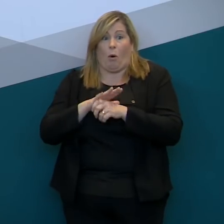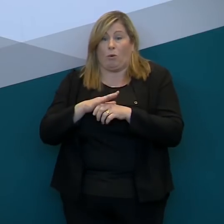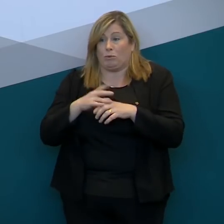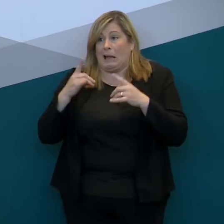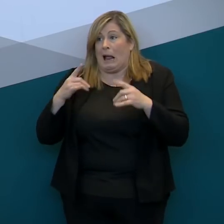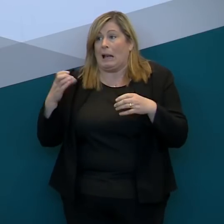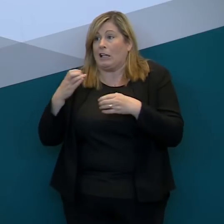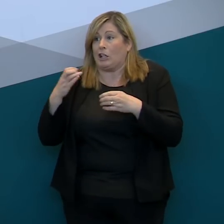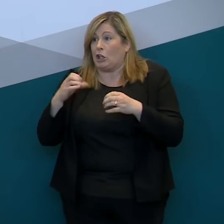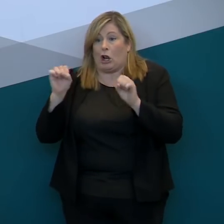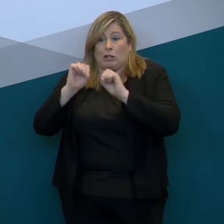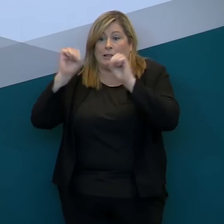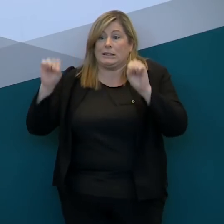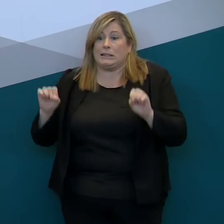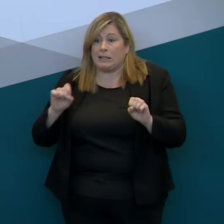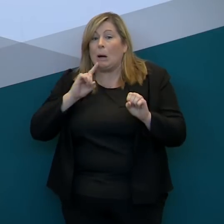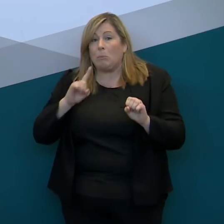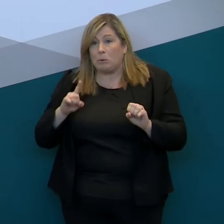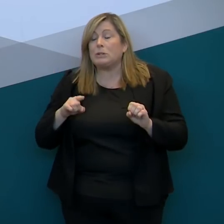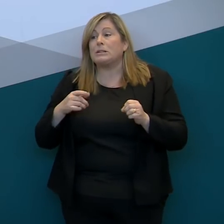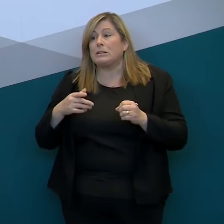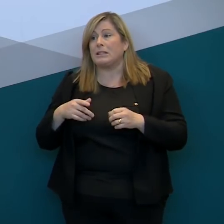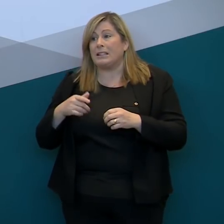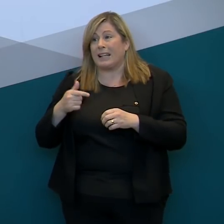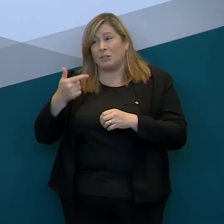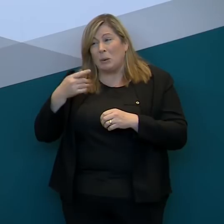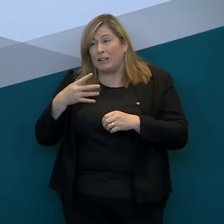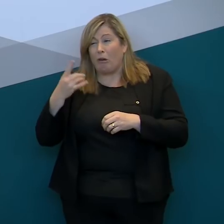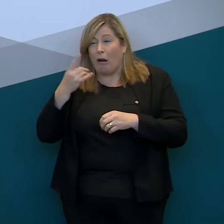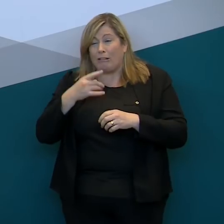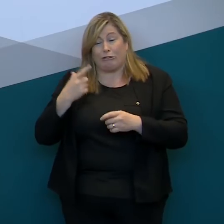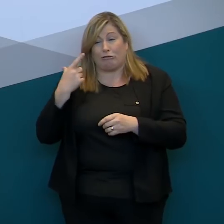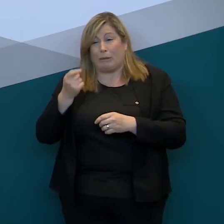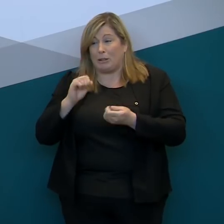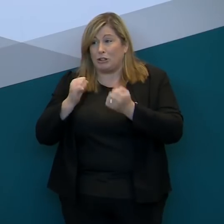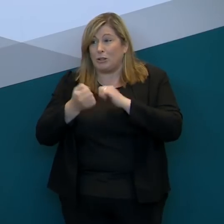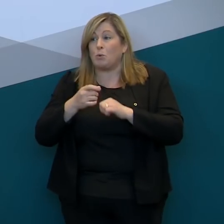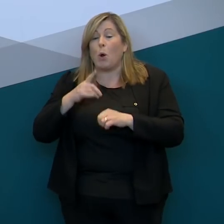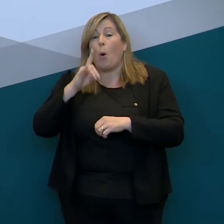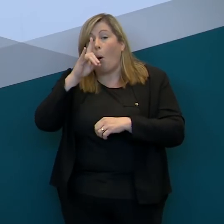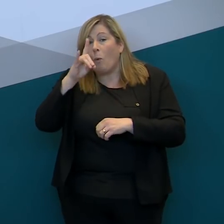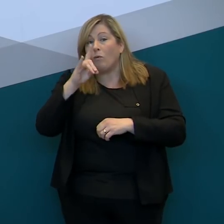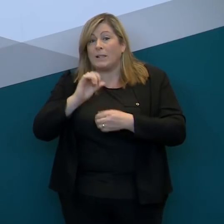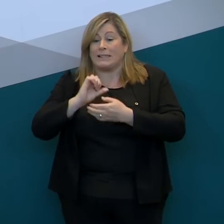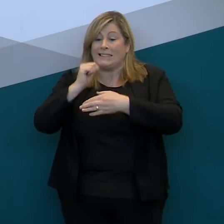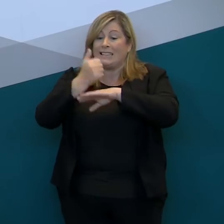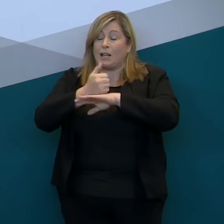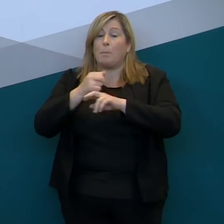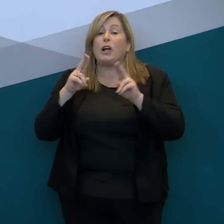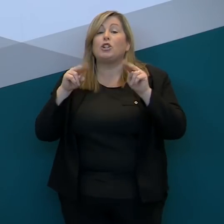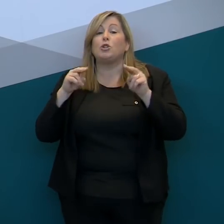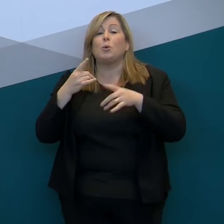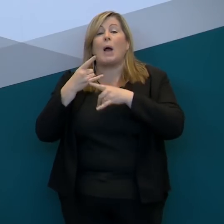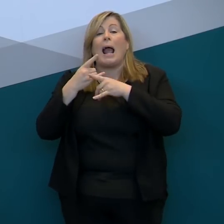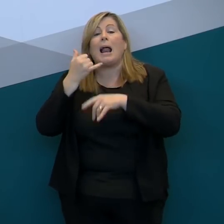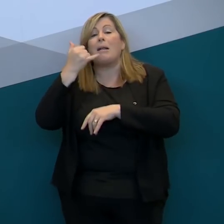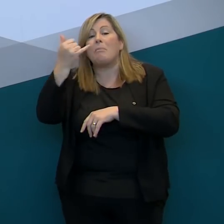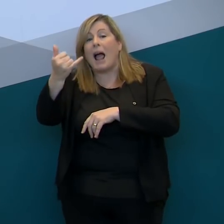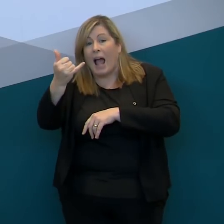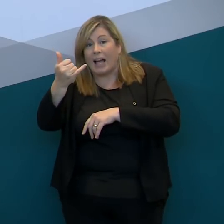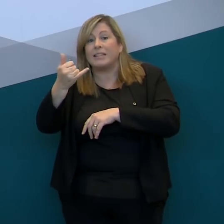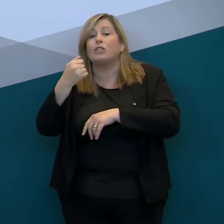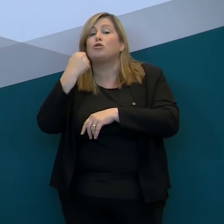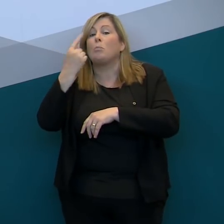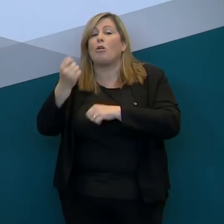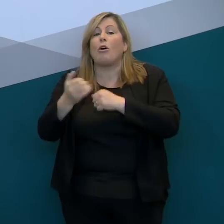been a time of great uncertainty and rapid change, we hope to commence a helpline tomorrow directly for GPs where they can phone if there's any frustration at